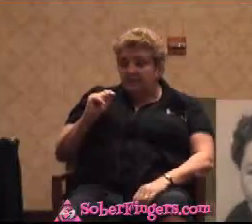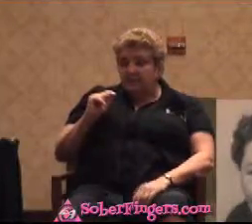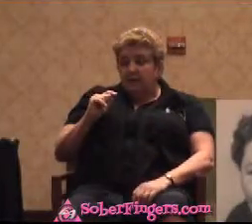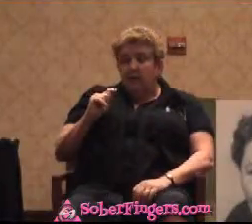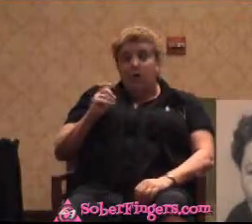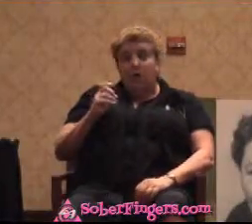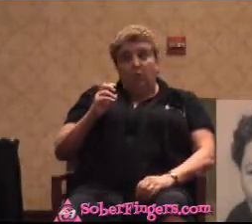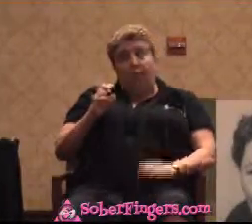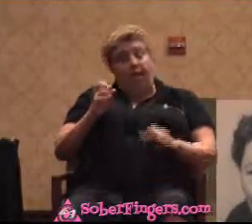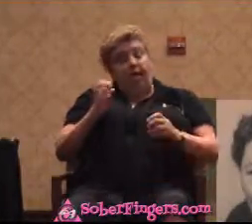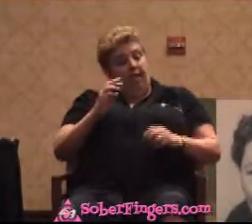give you."